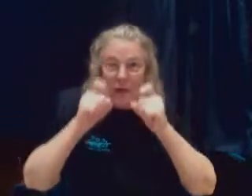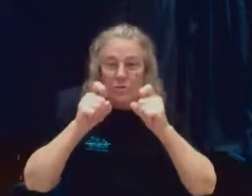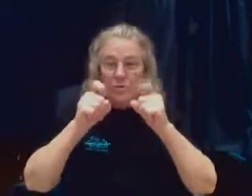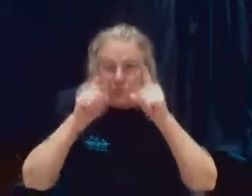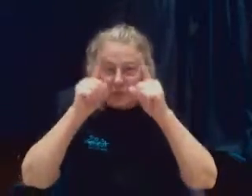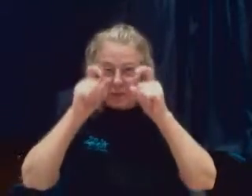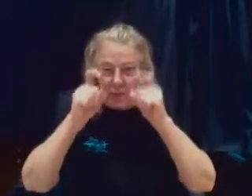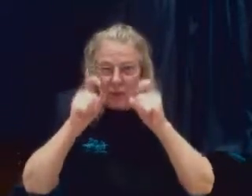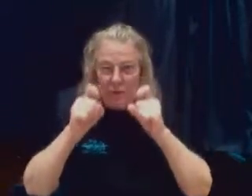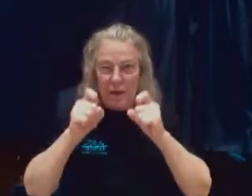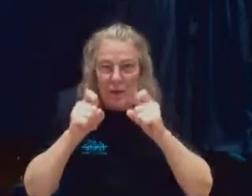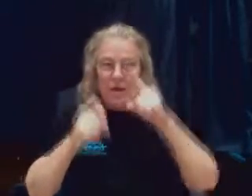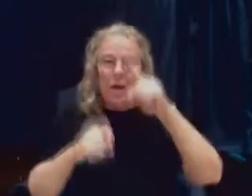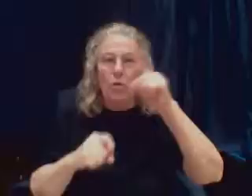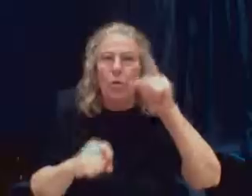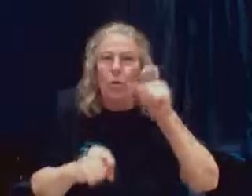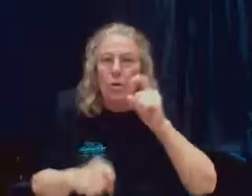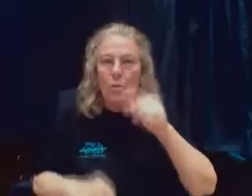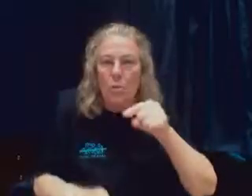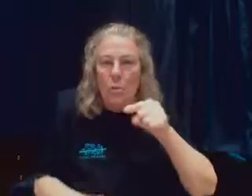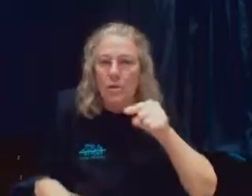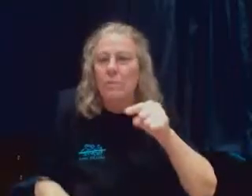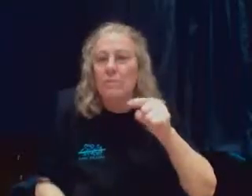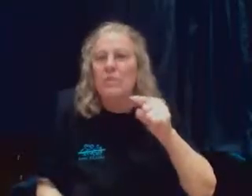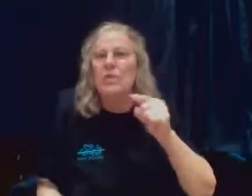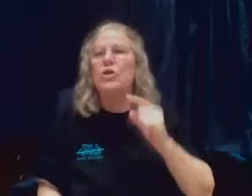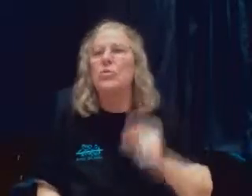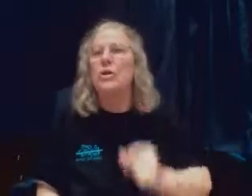you'll see them either come down or one question mark.